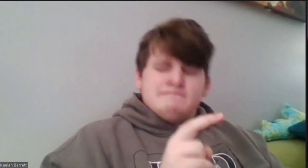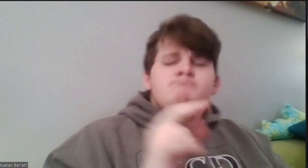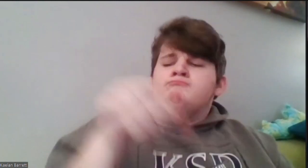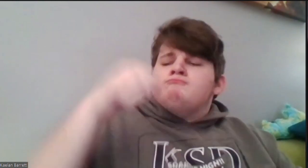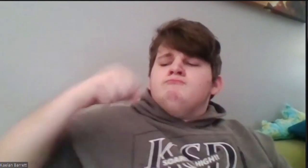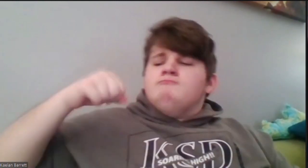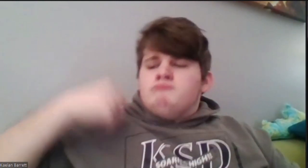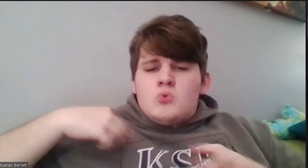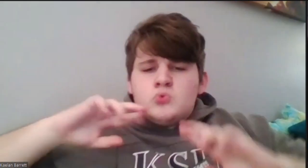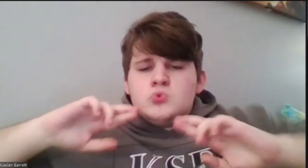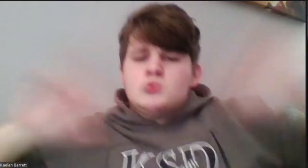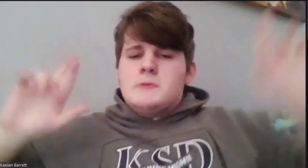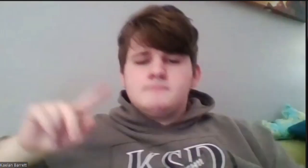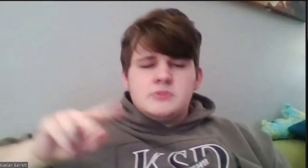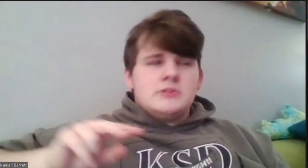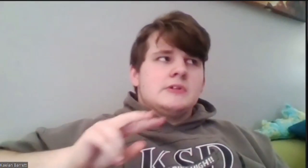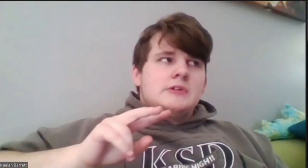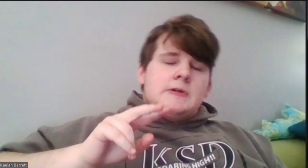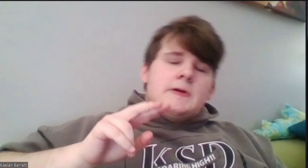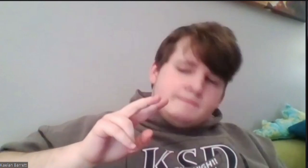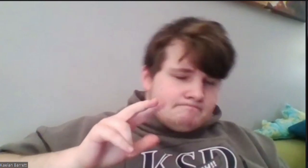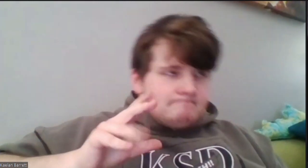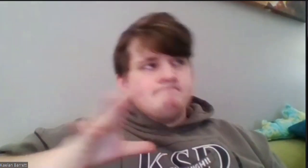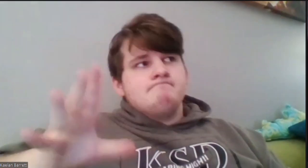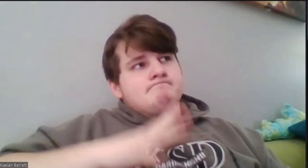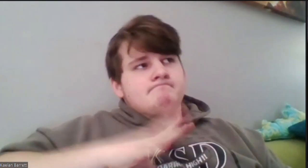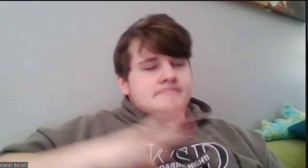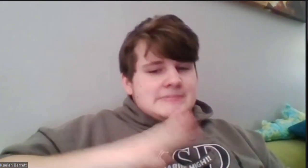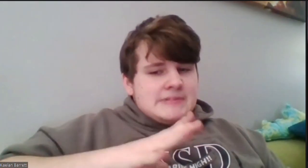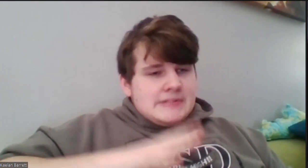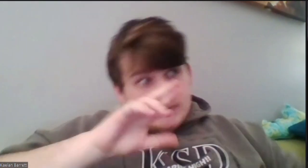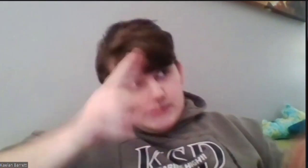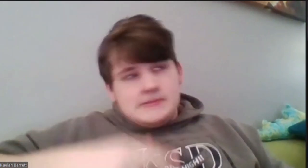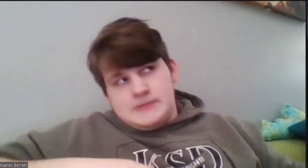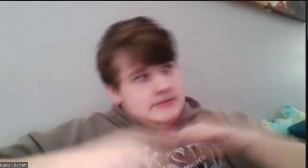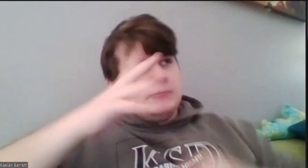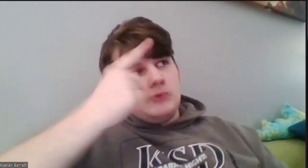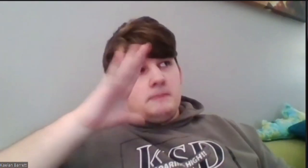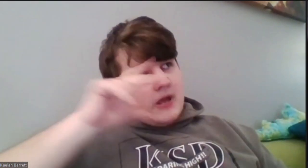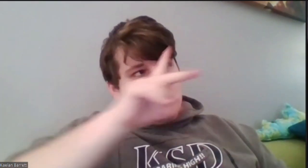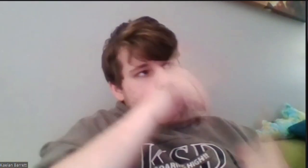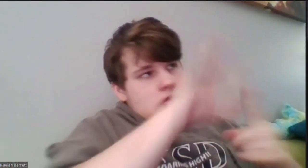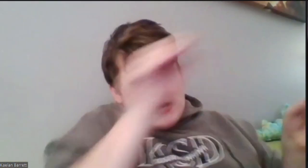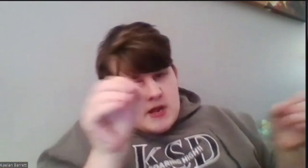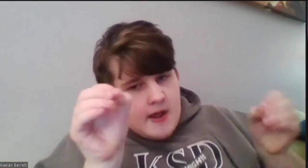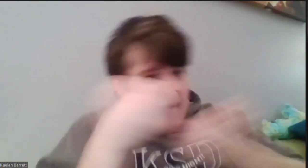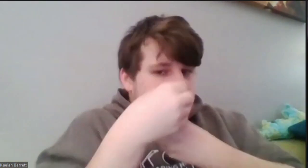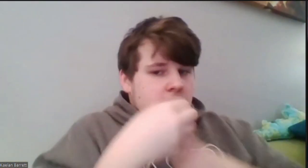So, are you ready? Yeah. I'm ready. I'm ready. All right. Well, we're